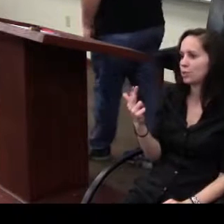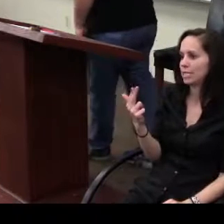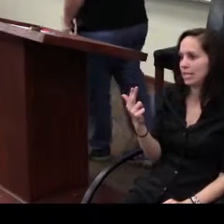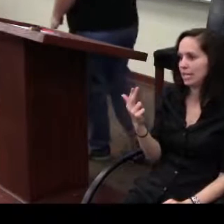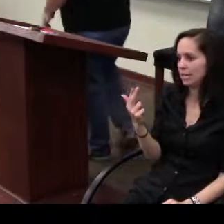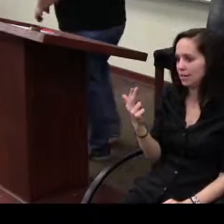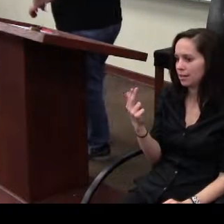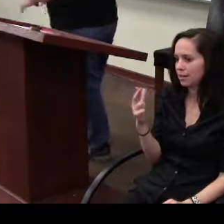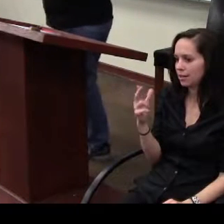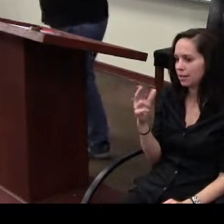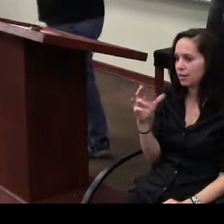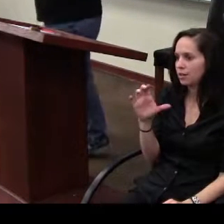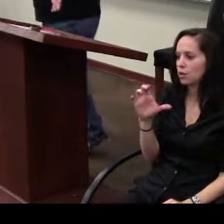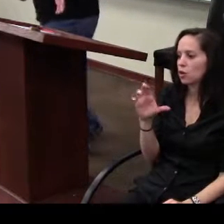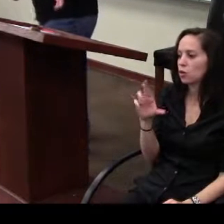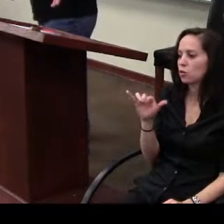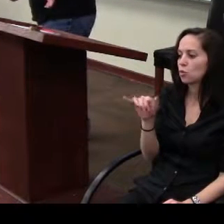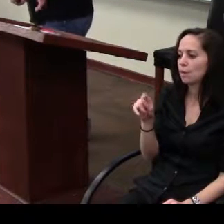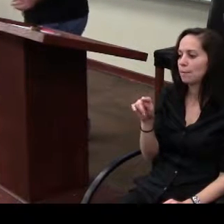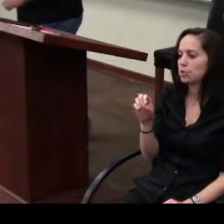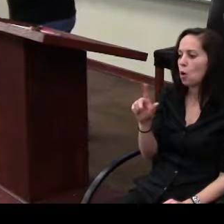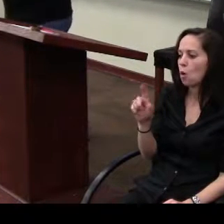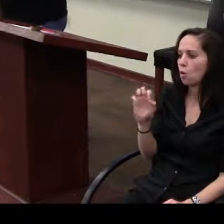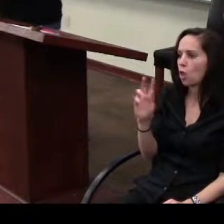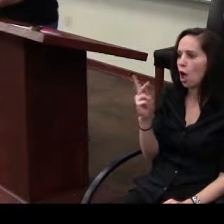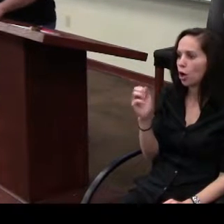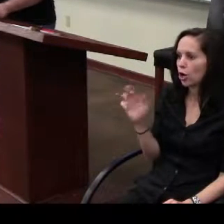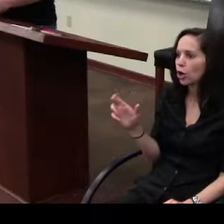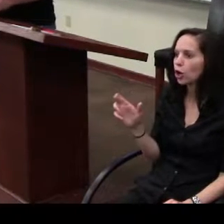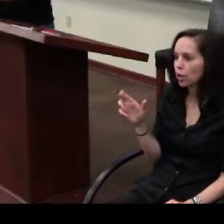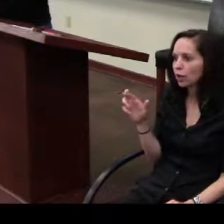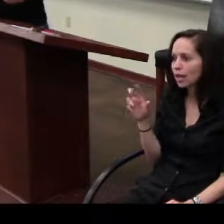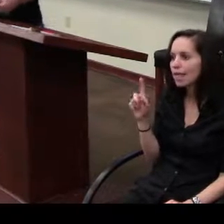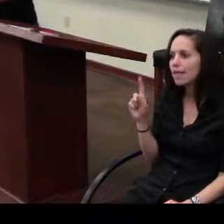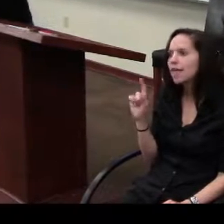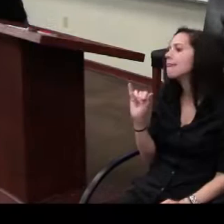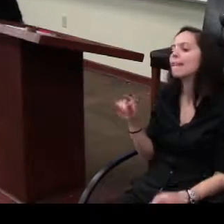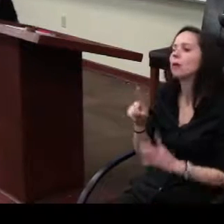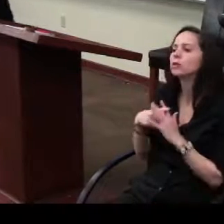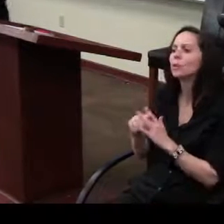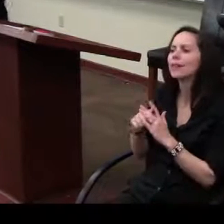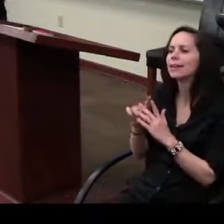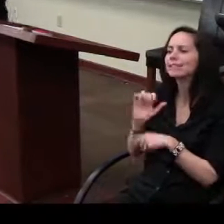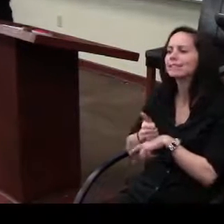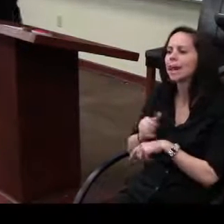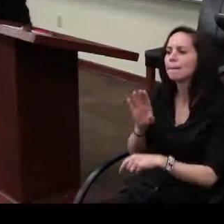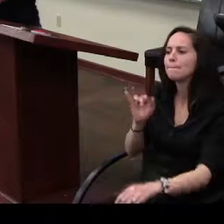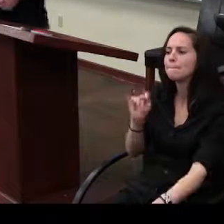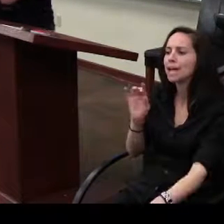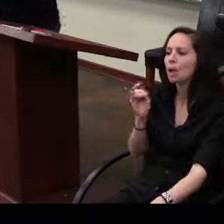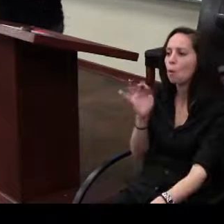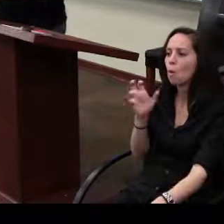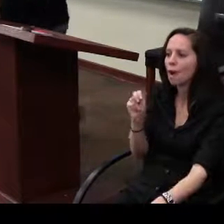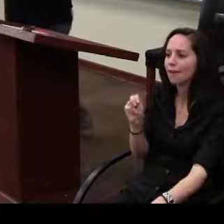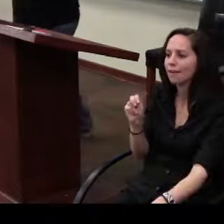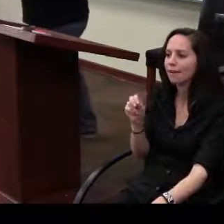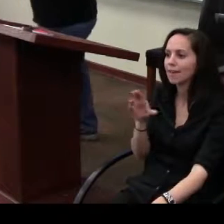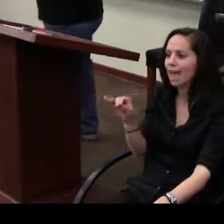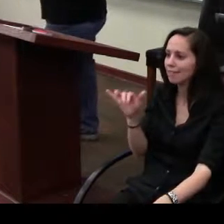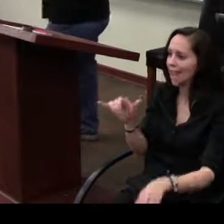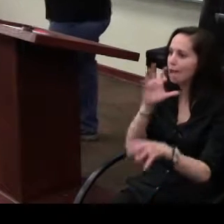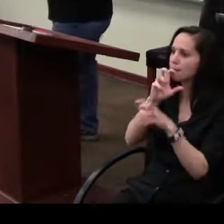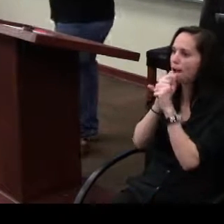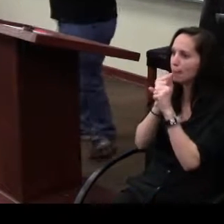2013, into 2013, CryptoLocker. Everybody's heard of CryptoLocker, right? This is where they started leveraging Bitcoin. They started leveraging some of these things that are